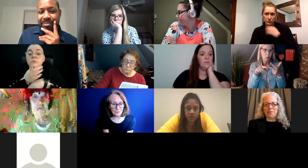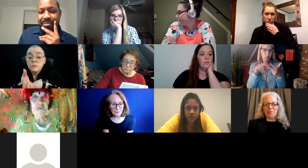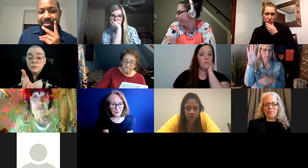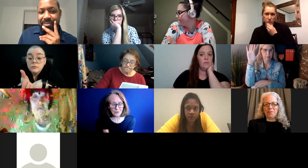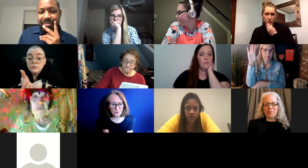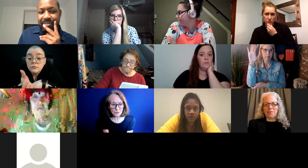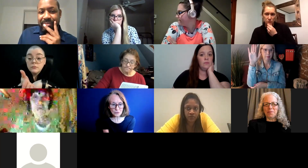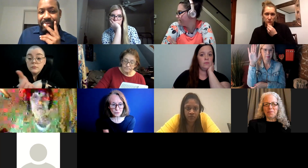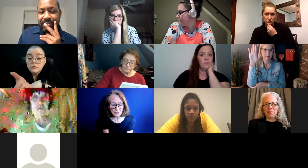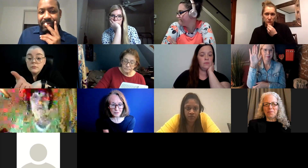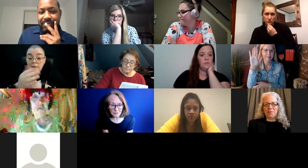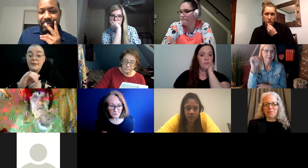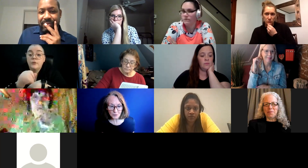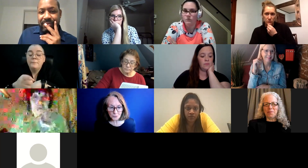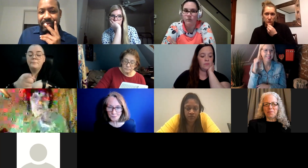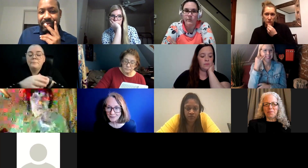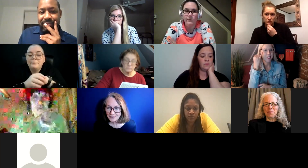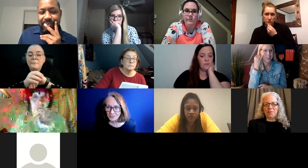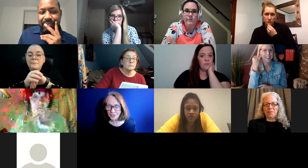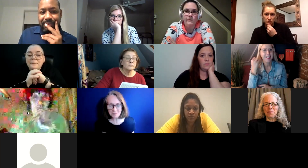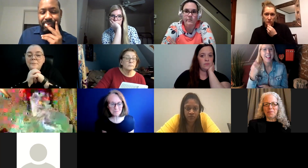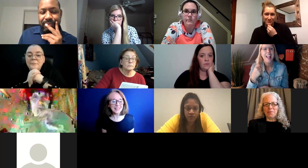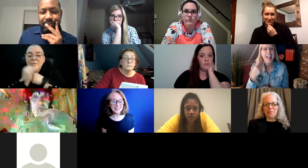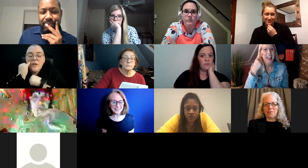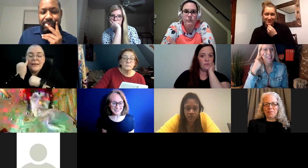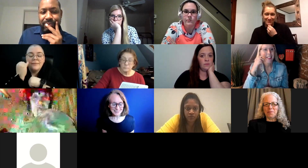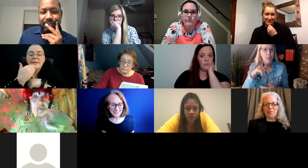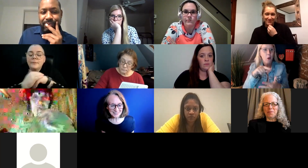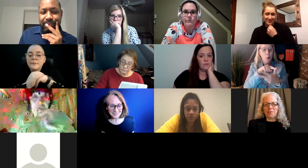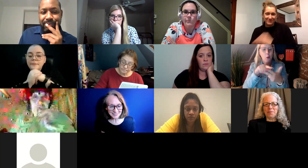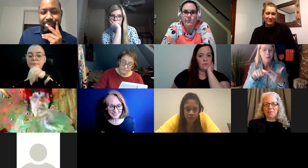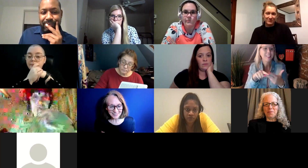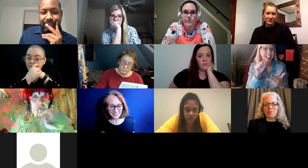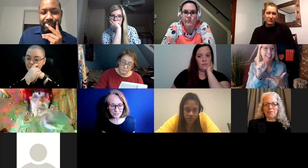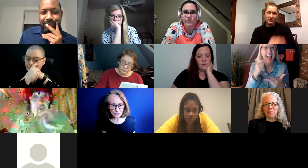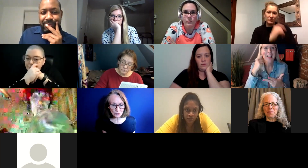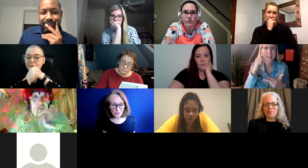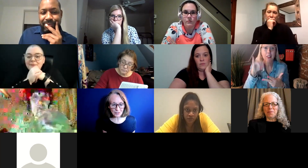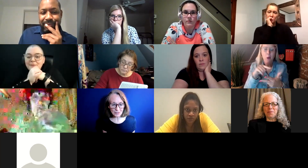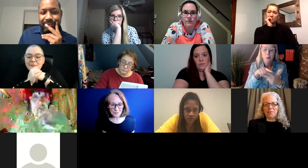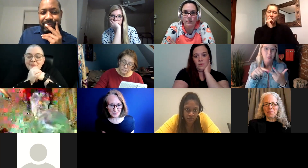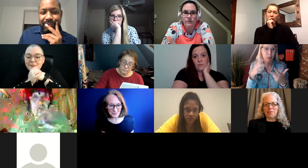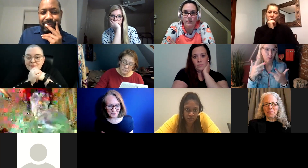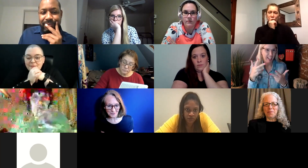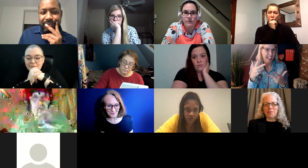I think those three, hello, this is Jen. I think those three items